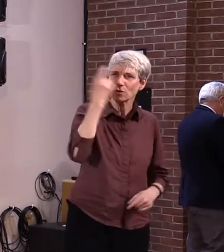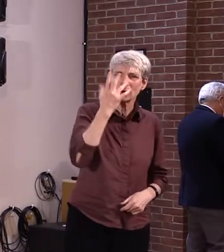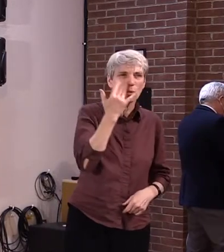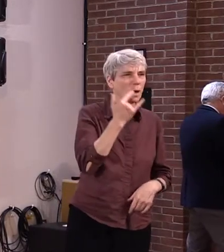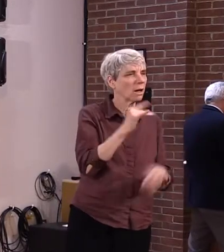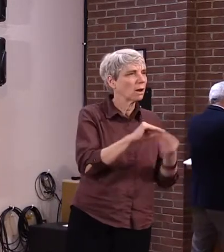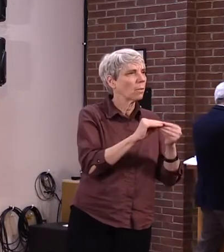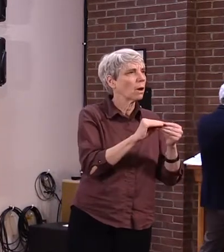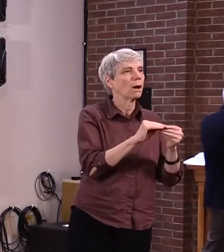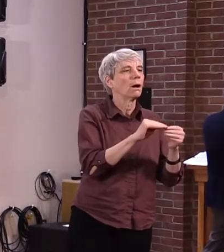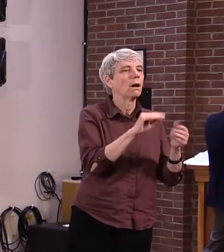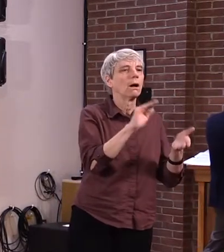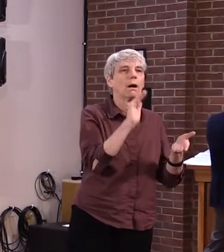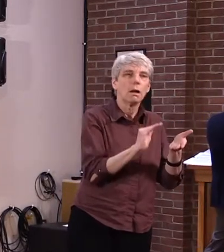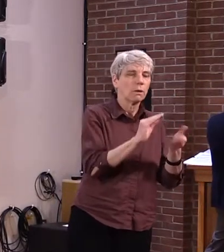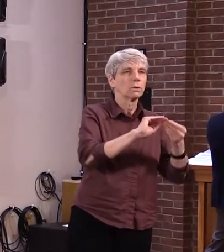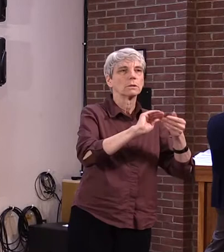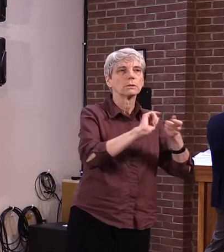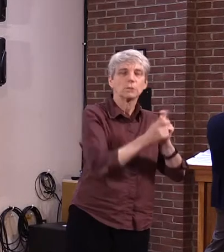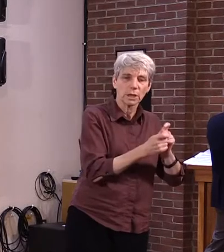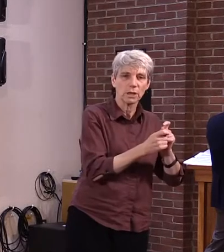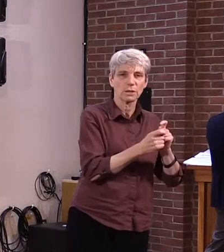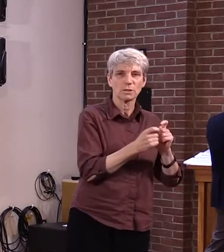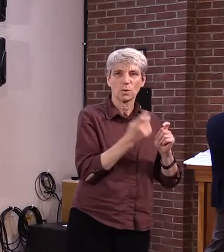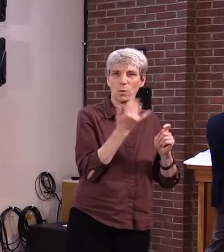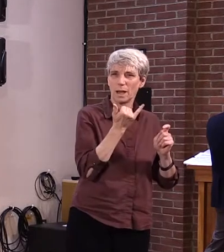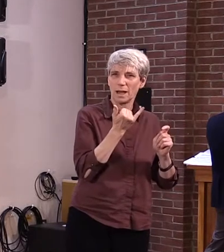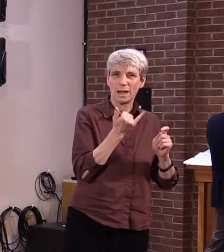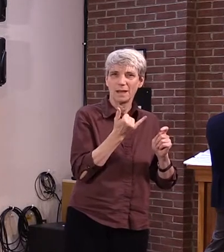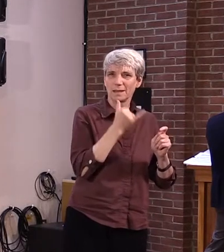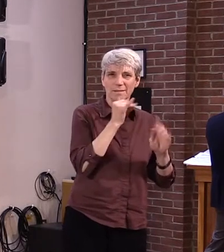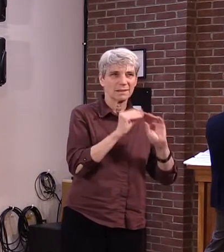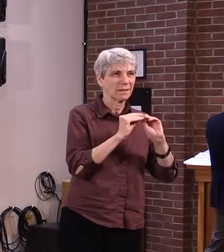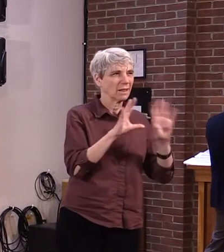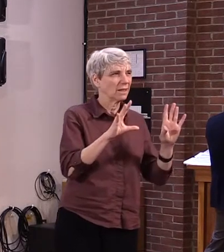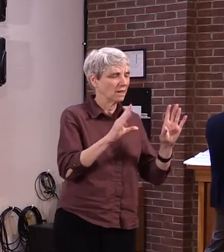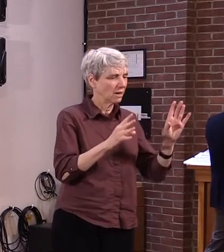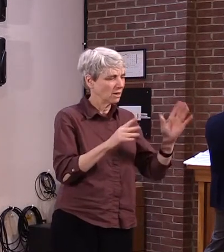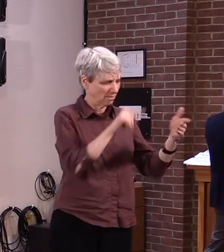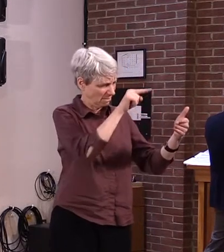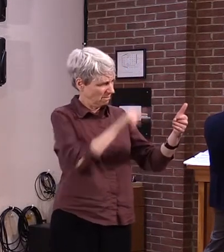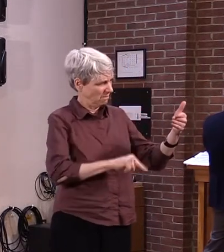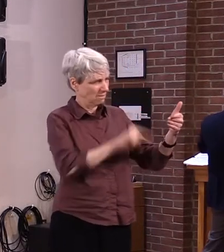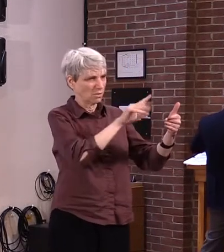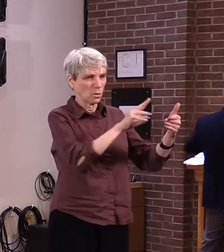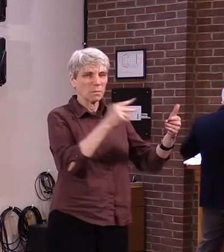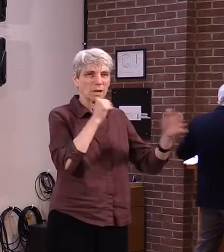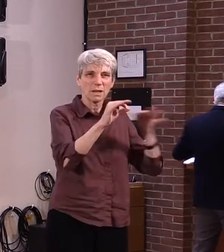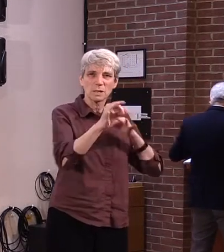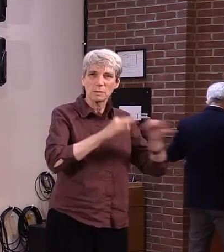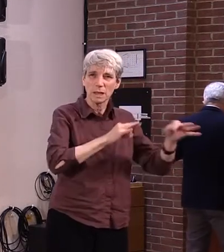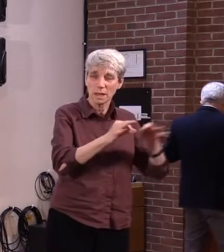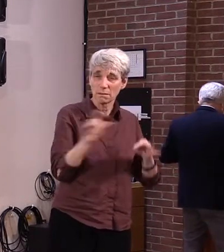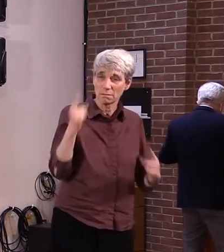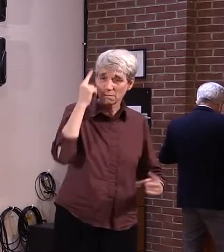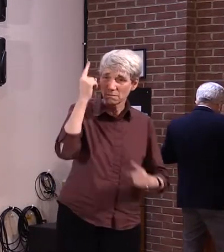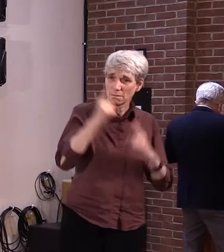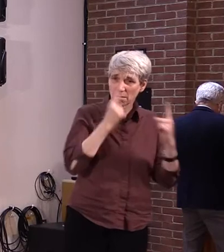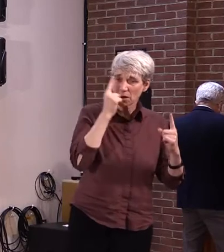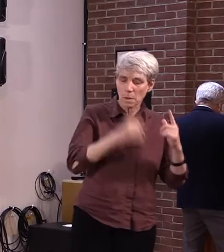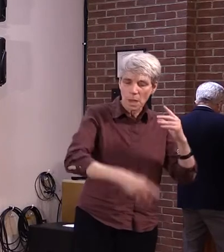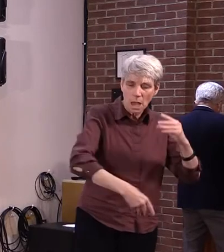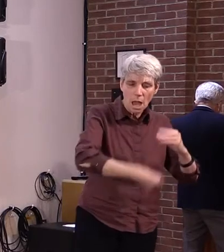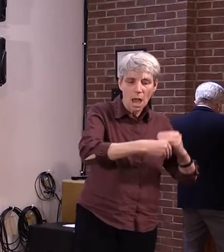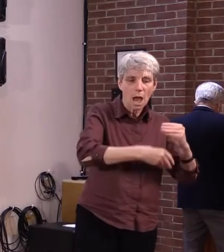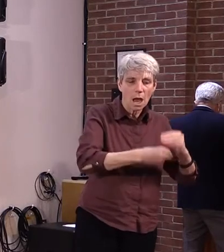understand when the data has changed and why. Have you considered introducing some sort of transparency to